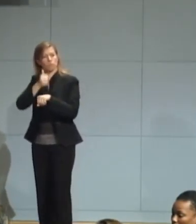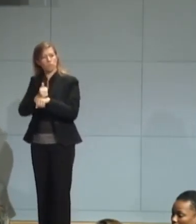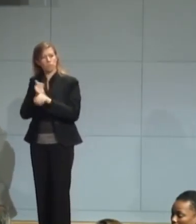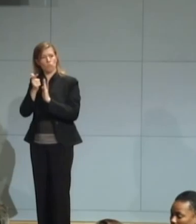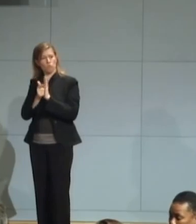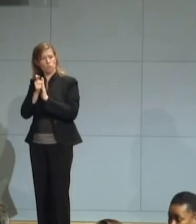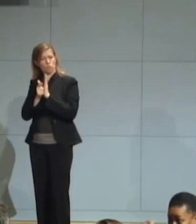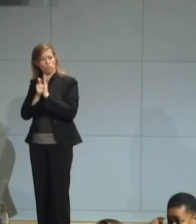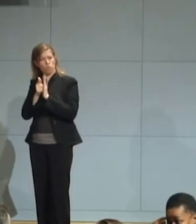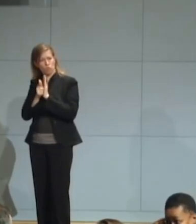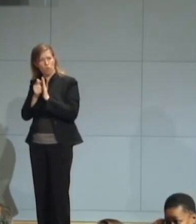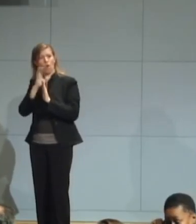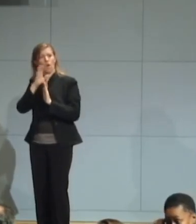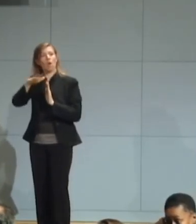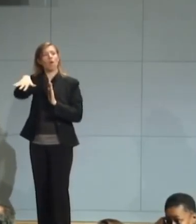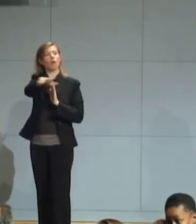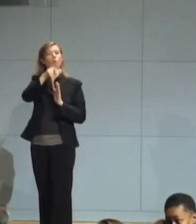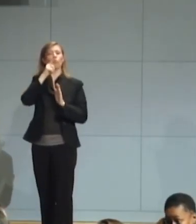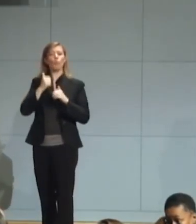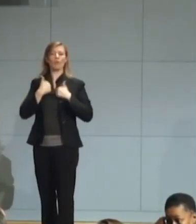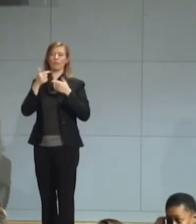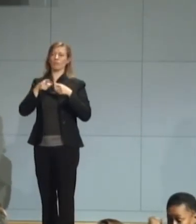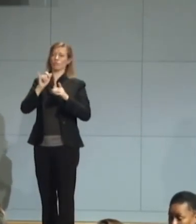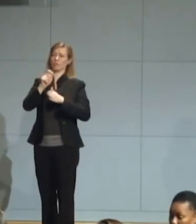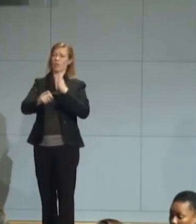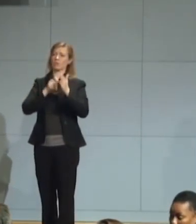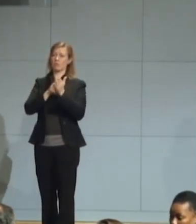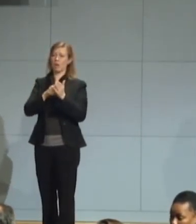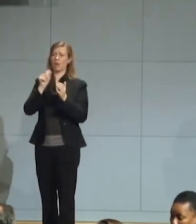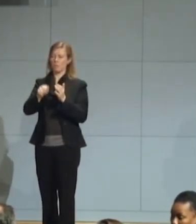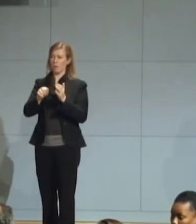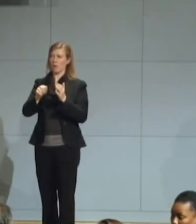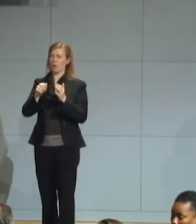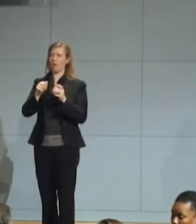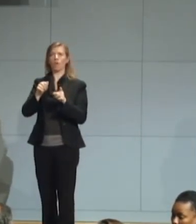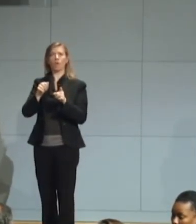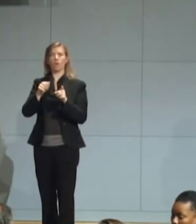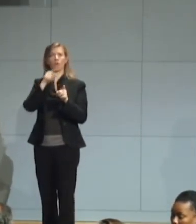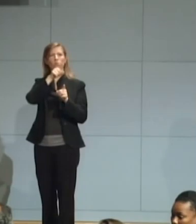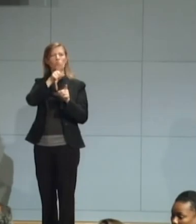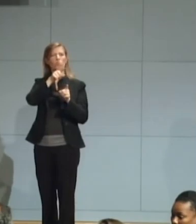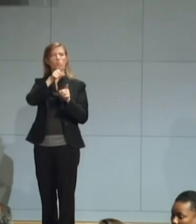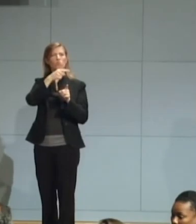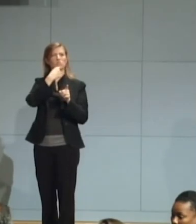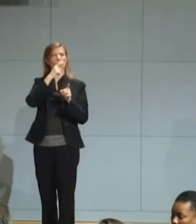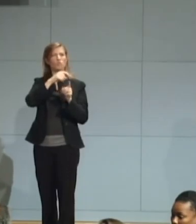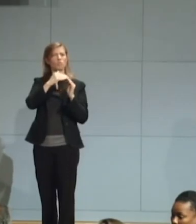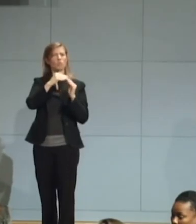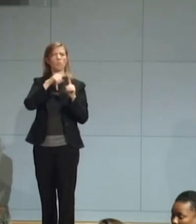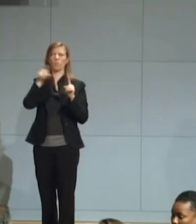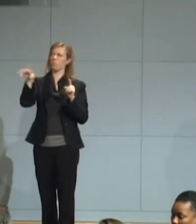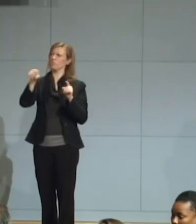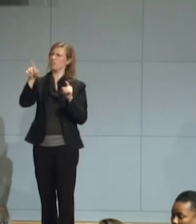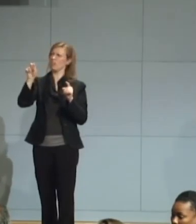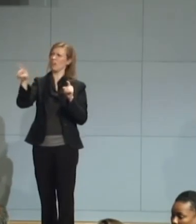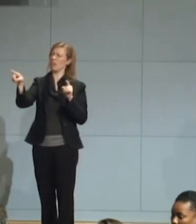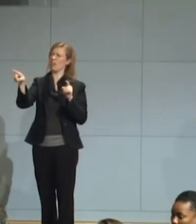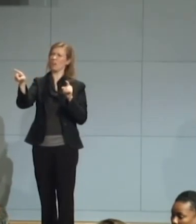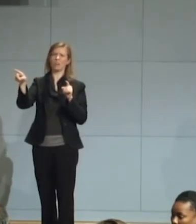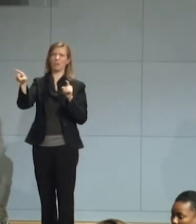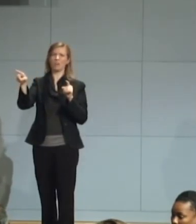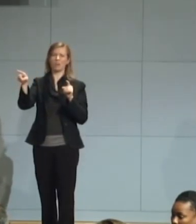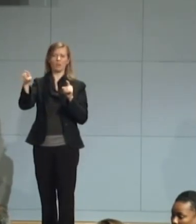don't do that. We believe in standardizing the punishment. We believe in standardizing the evaluation tools, but we